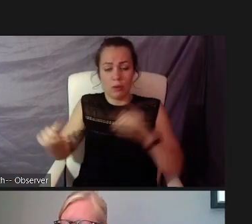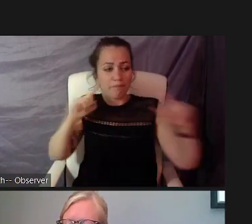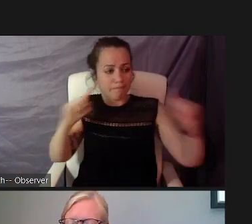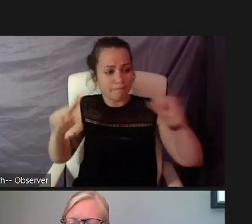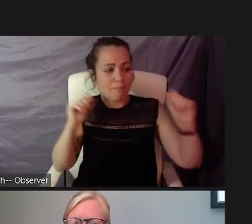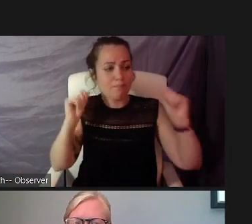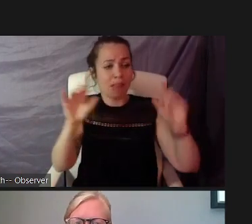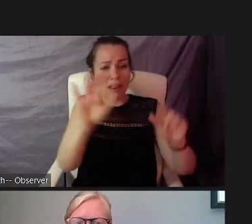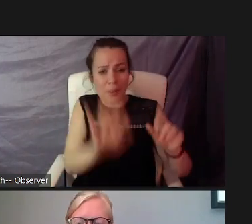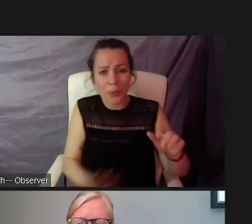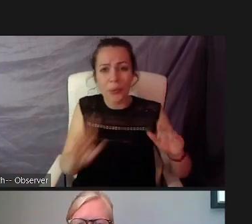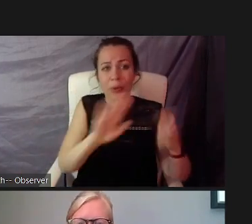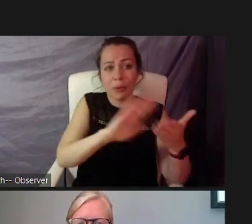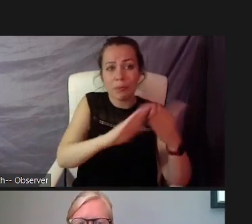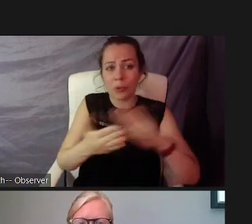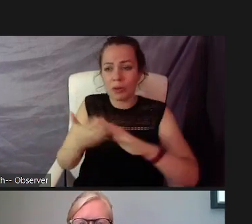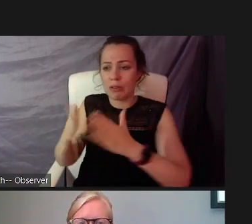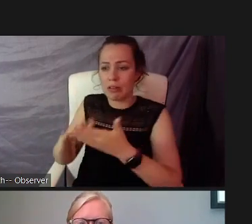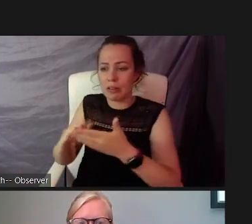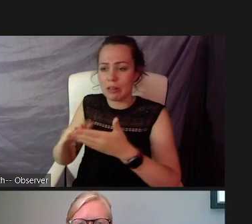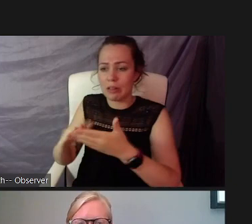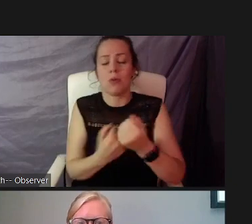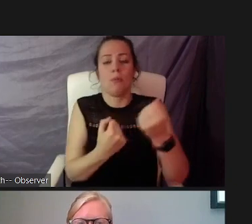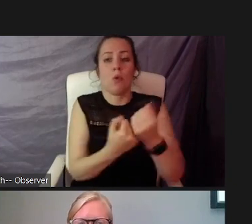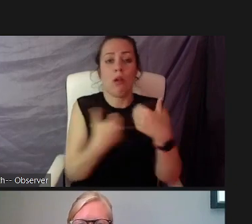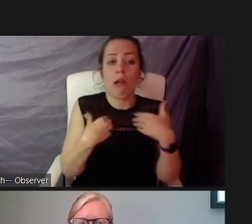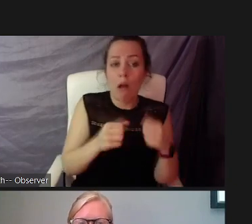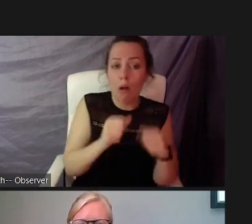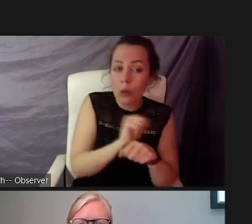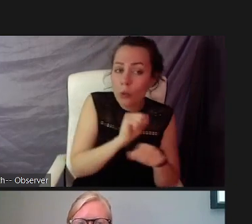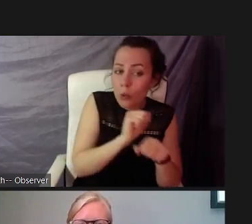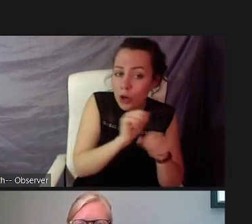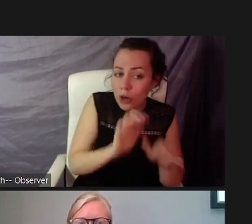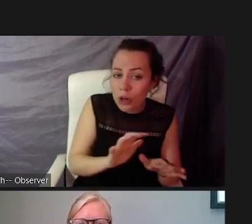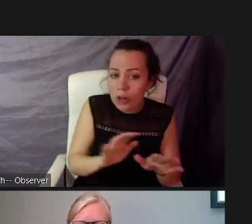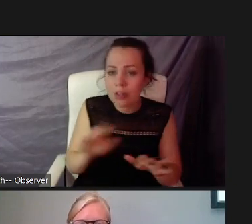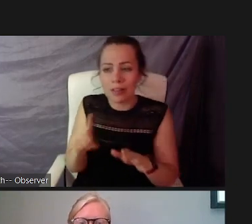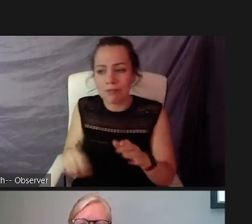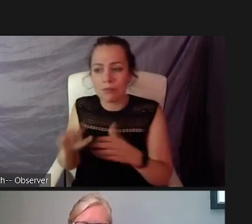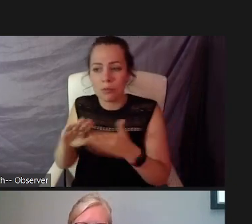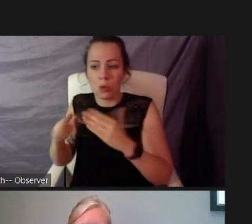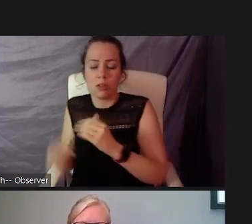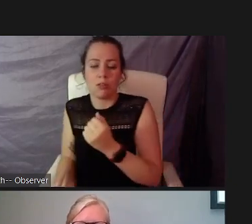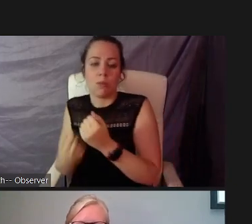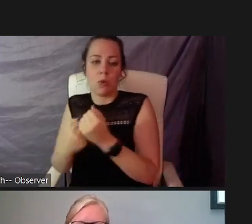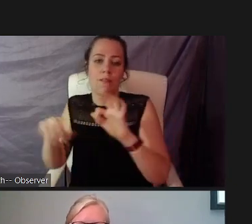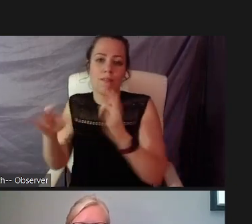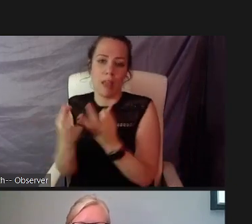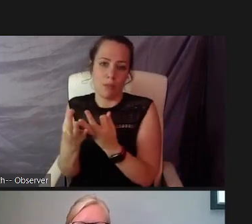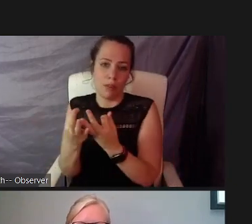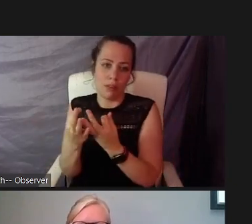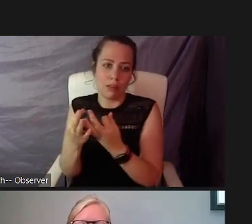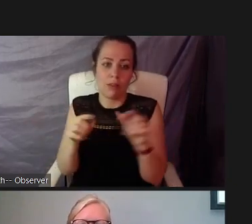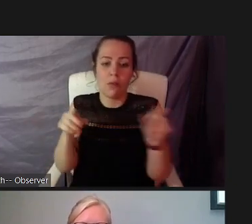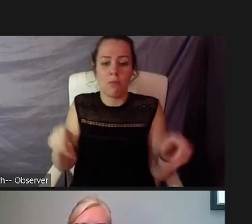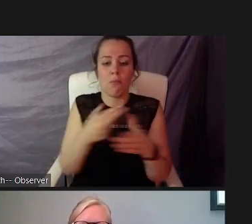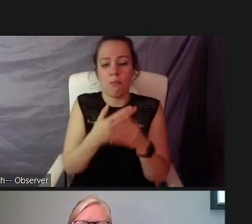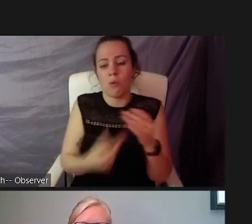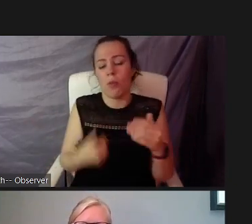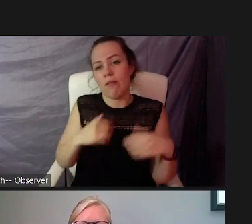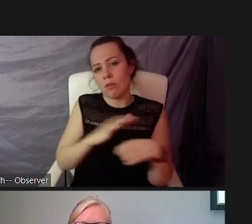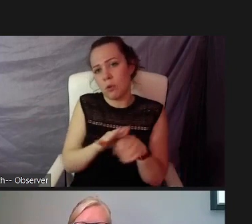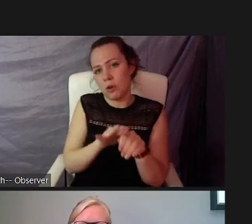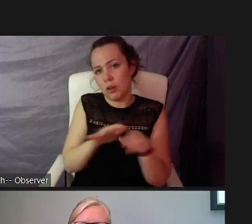family members of health workers who are responding to COVID-19. And on top of these actions